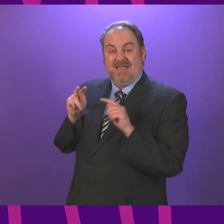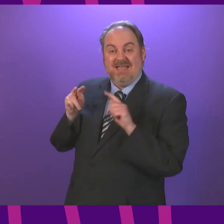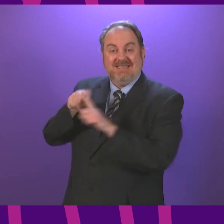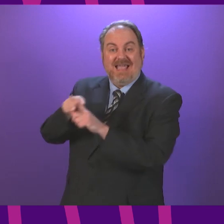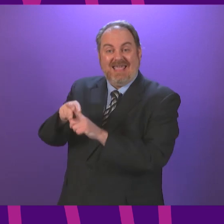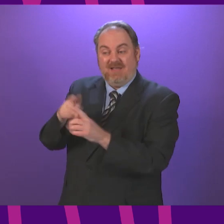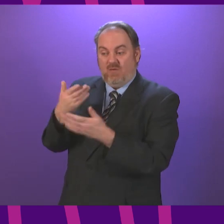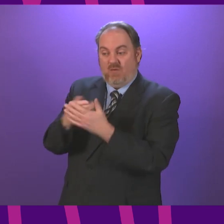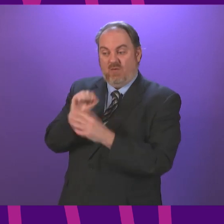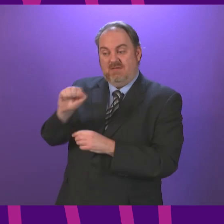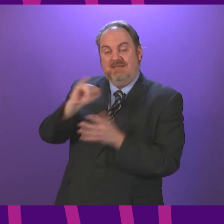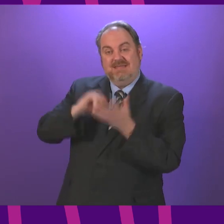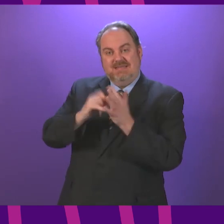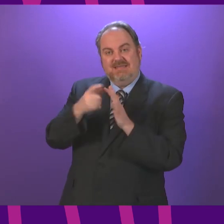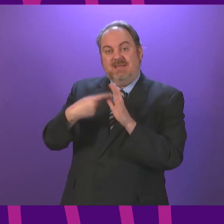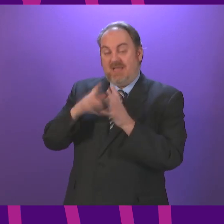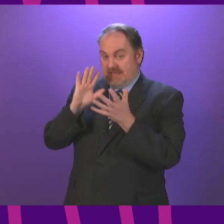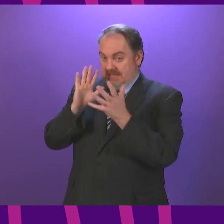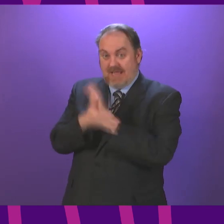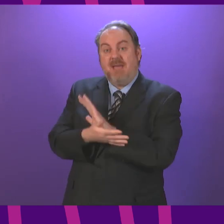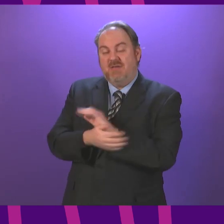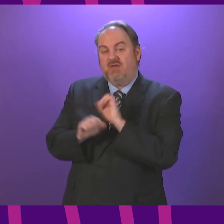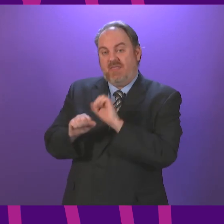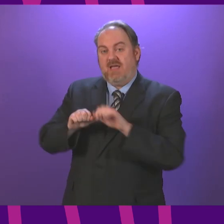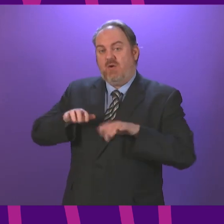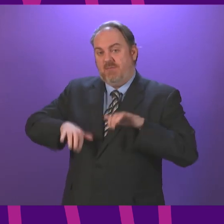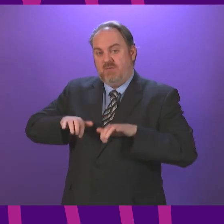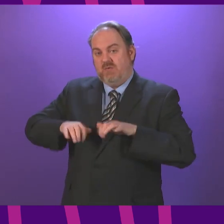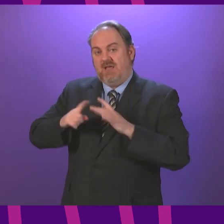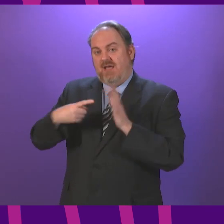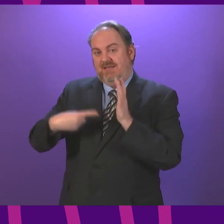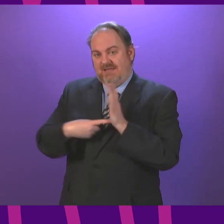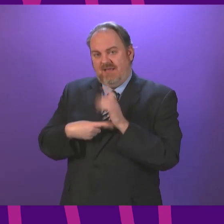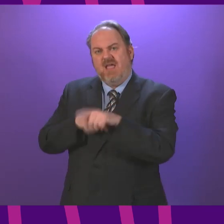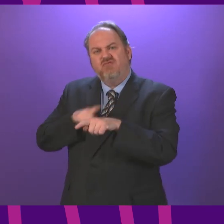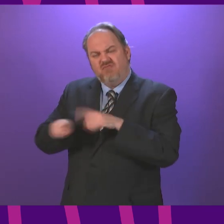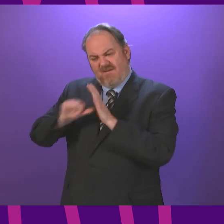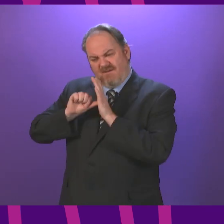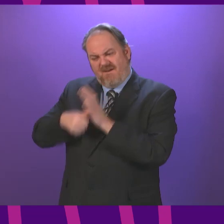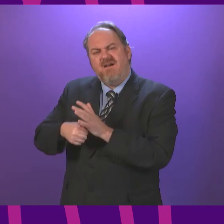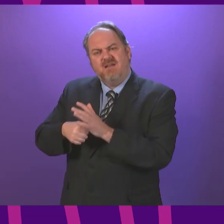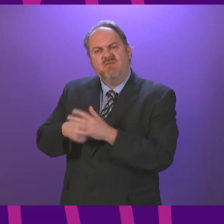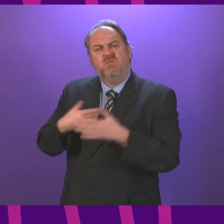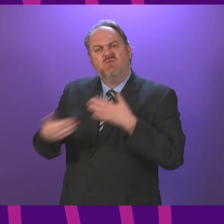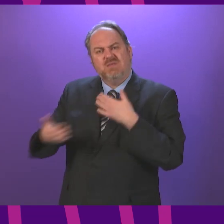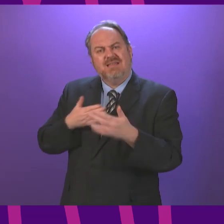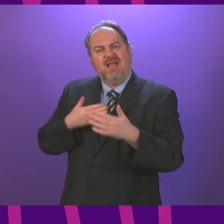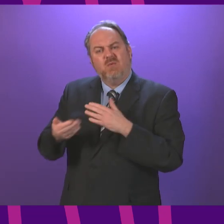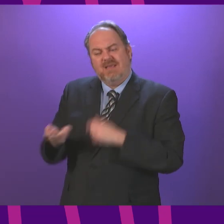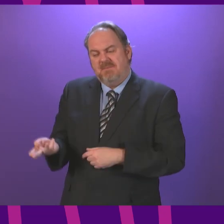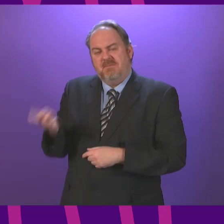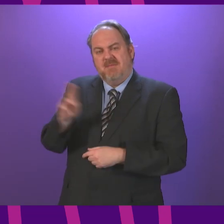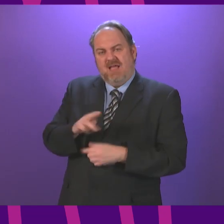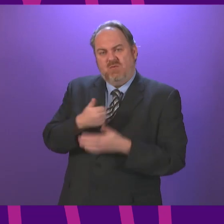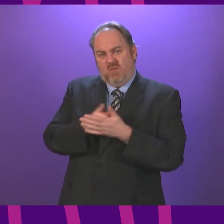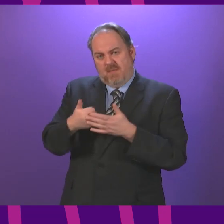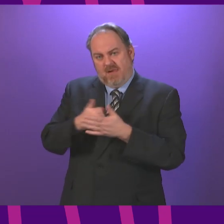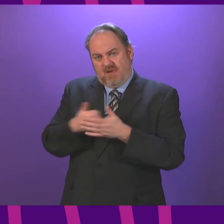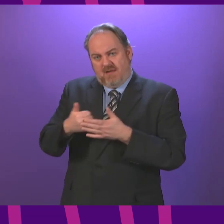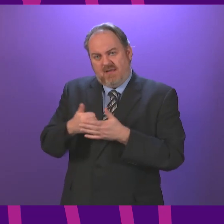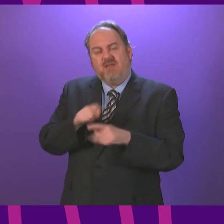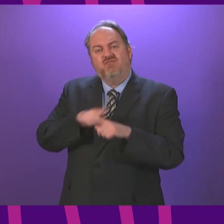and therefore has had a significant impact on its work. CEPA are working hard to rebuild its systems and obviously then to reduce any